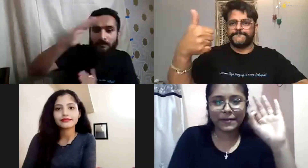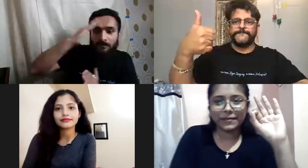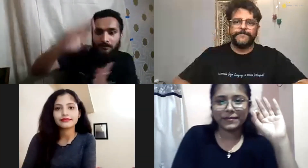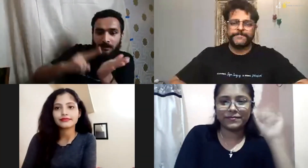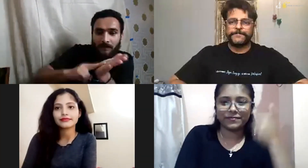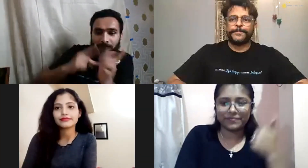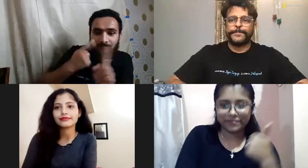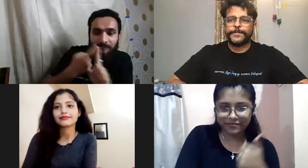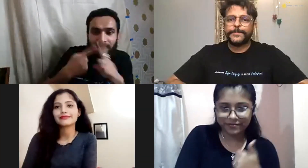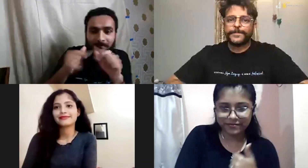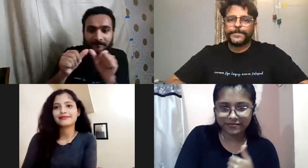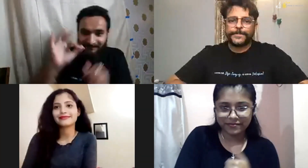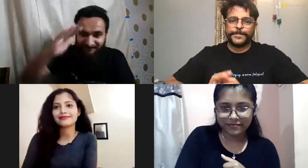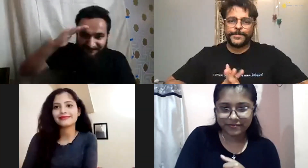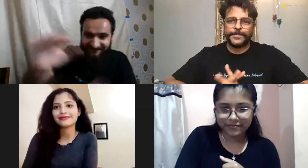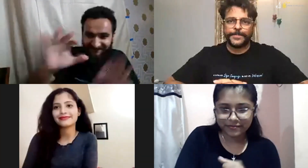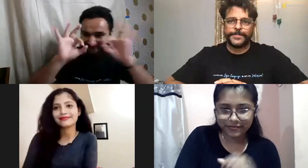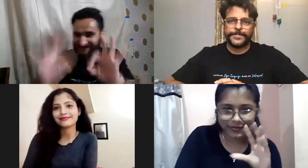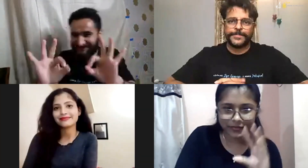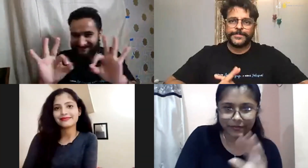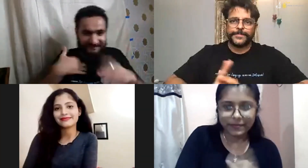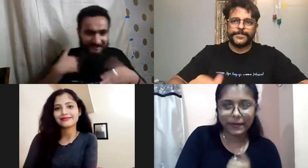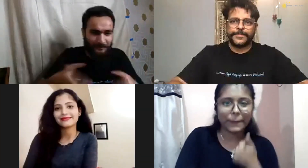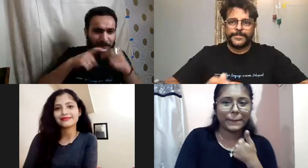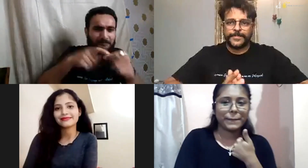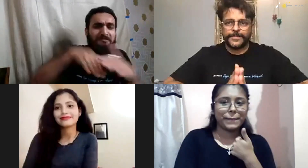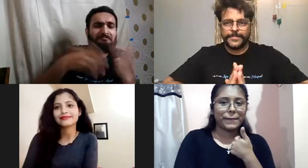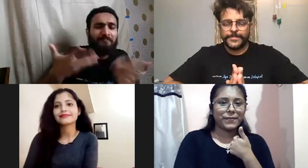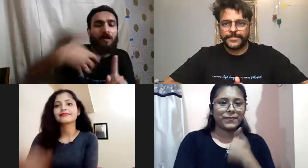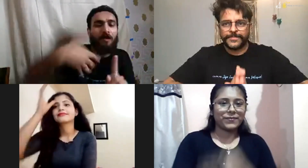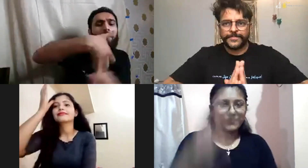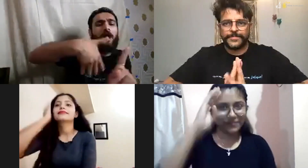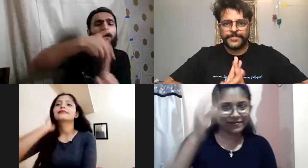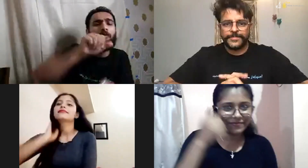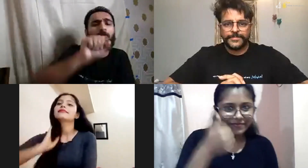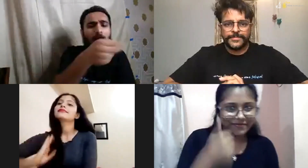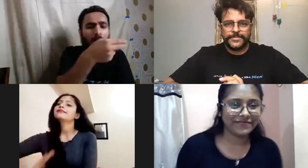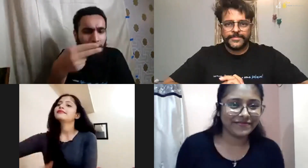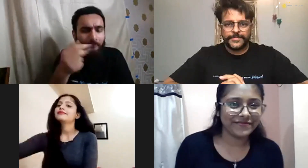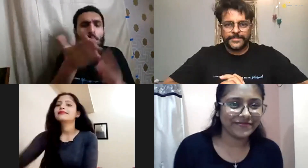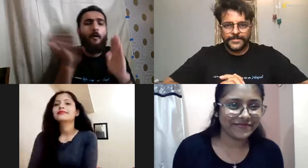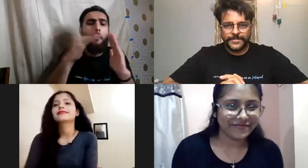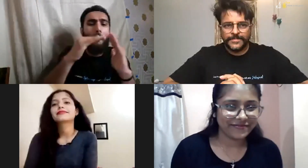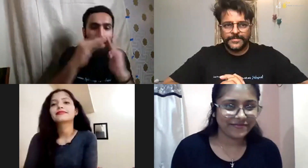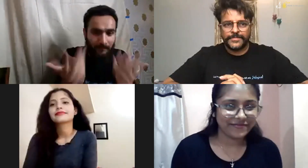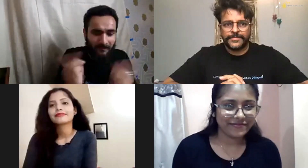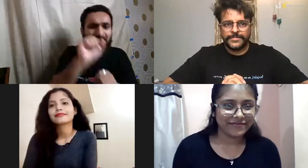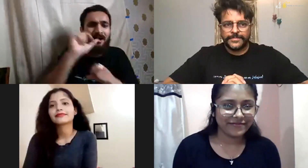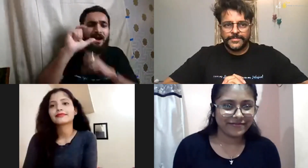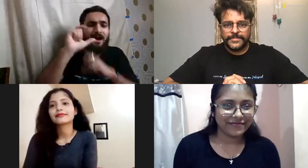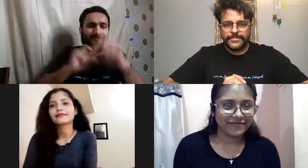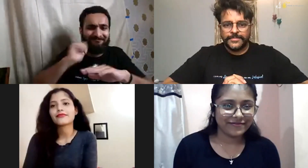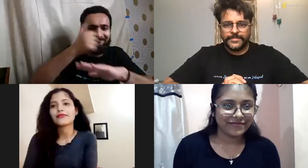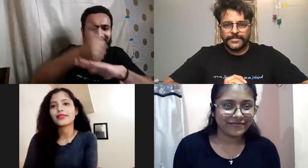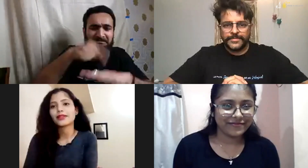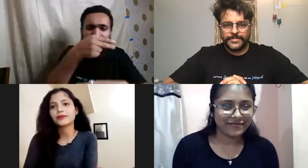Sylvia, I'll take it. So I'll voice for Mansi. Yeah. Hi, Nikita. Hi, Mansi. I'm so happy that you're here. Let's have a little bit of background